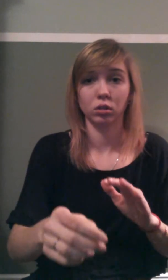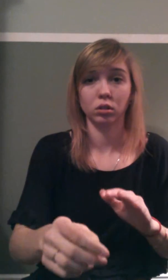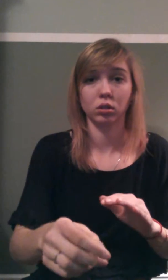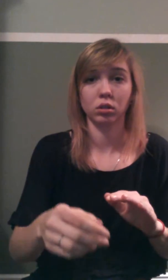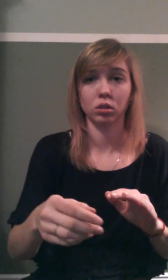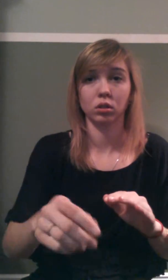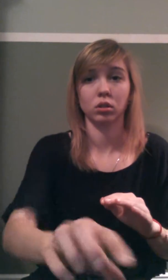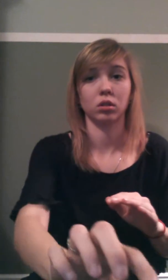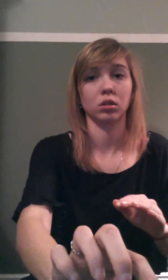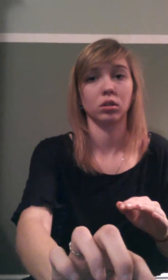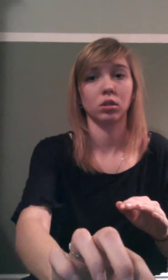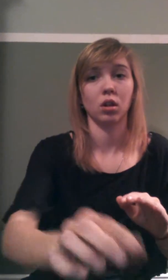After that is done,